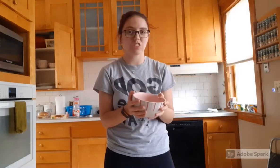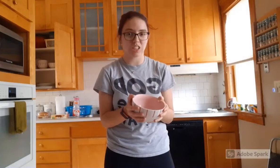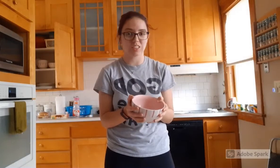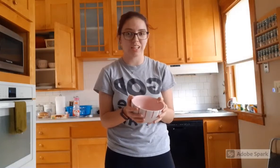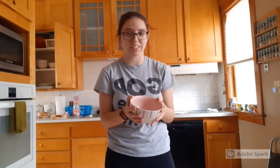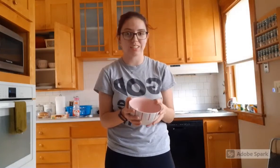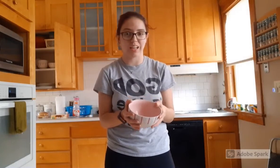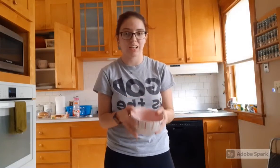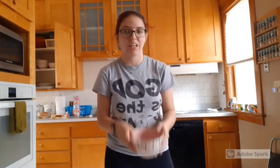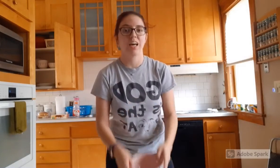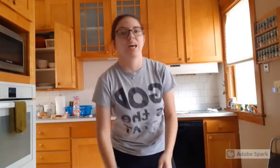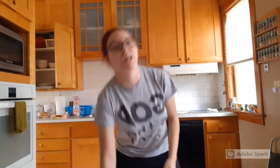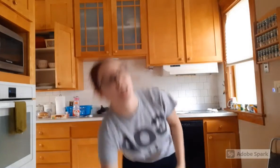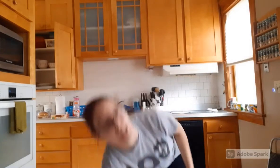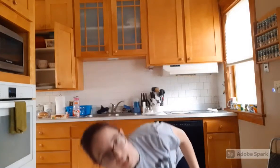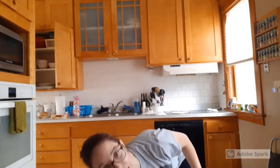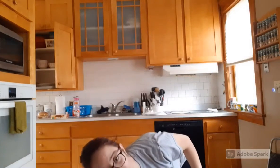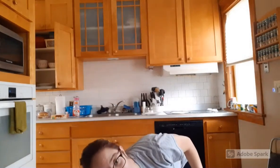just like sink.